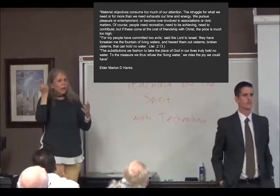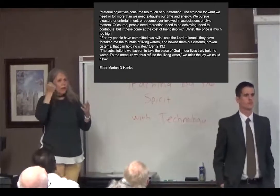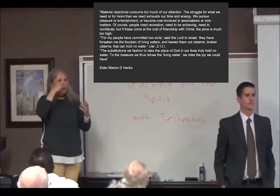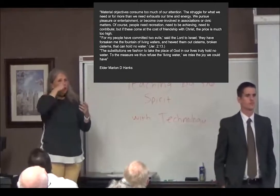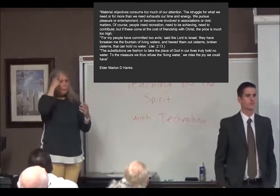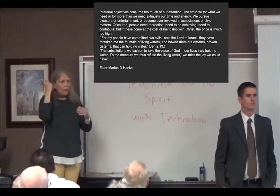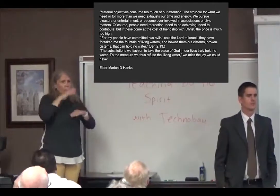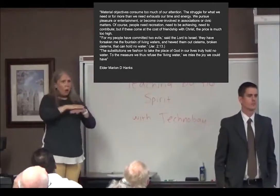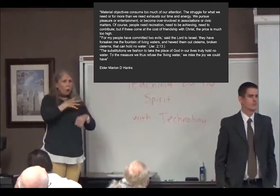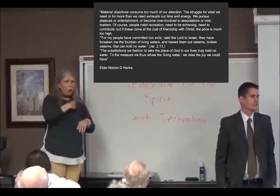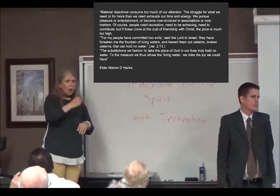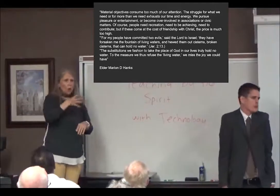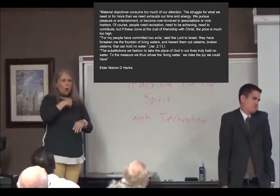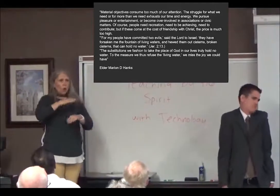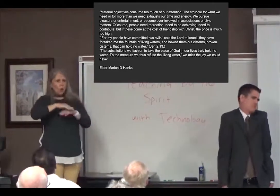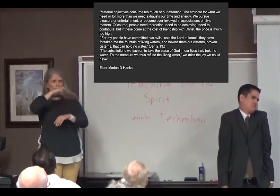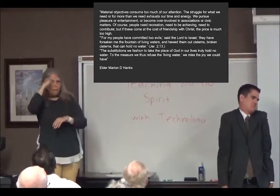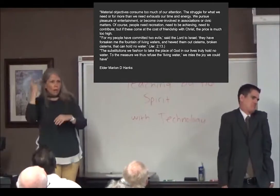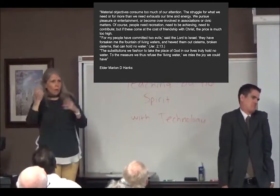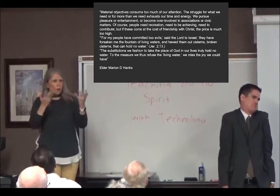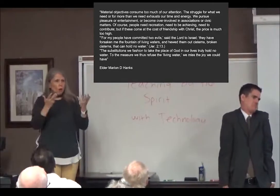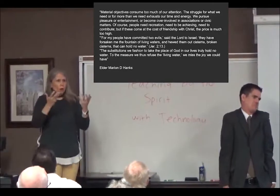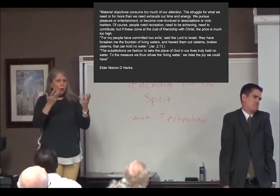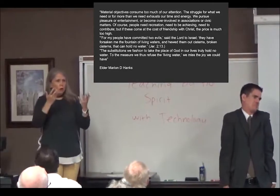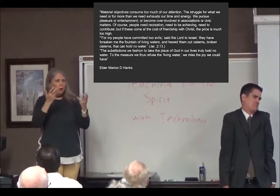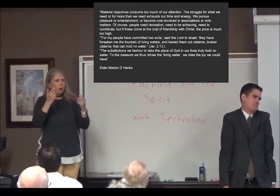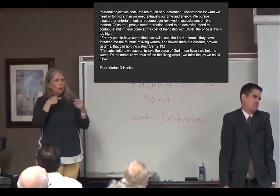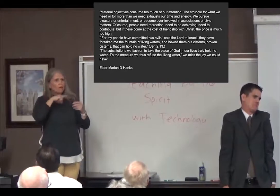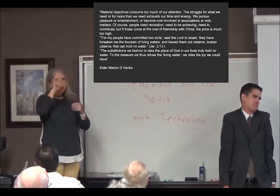Deanna Subs. Thanks, Deanna Subs.